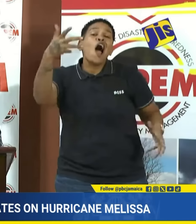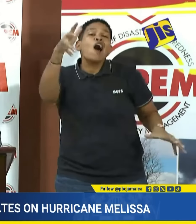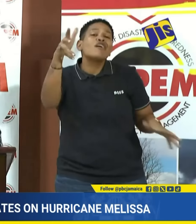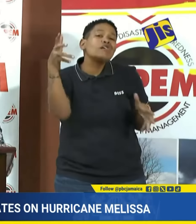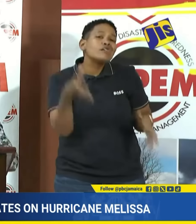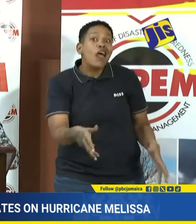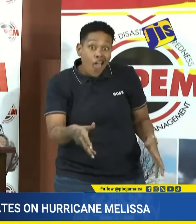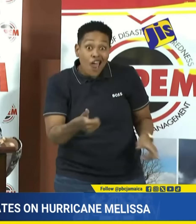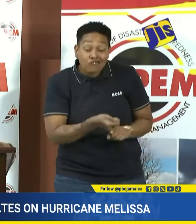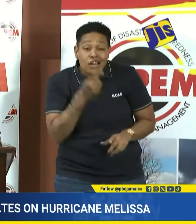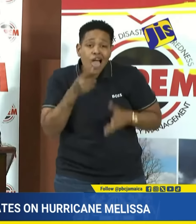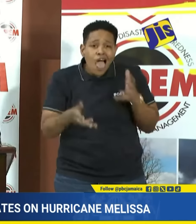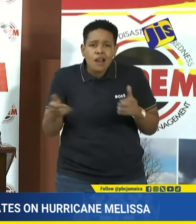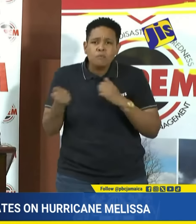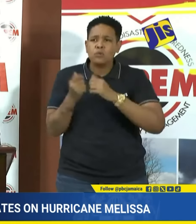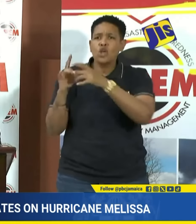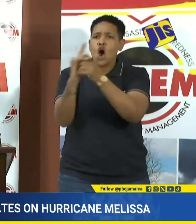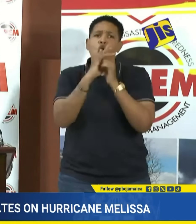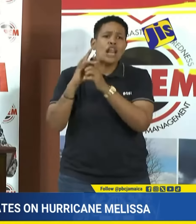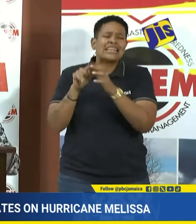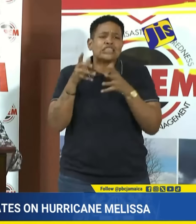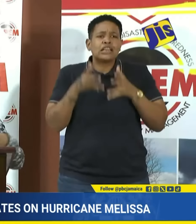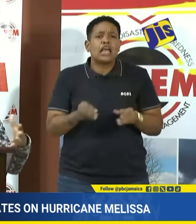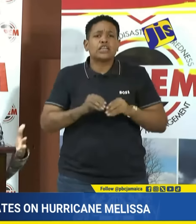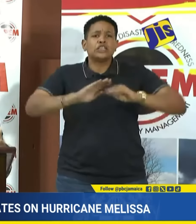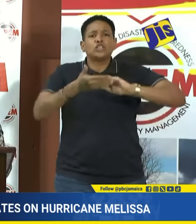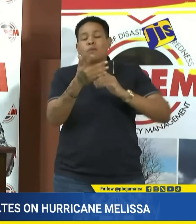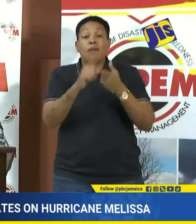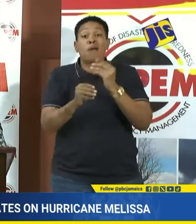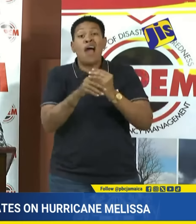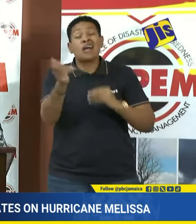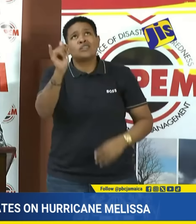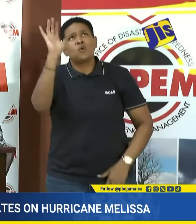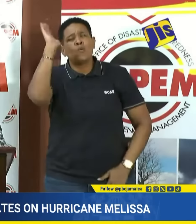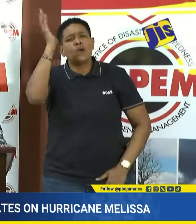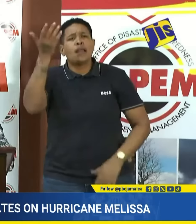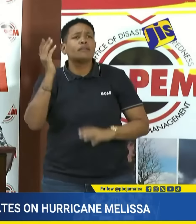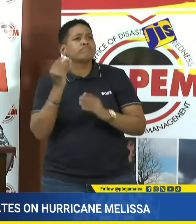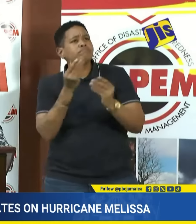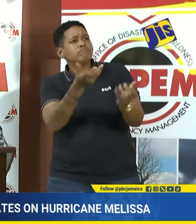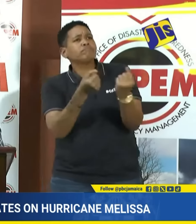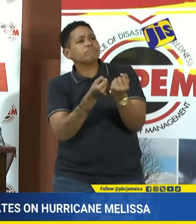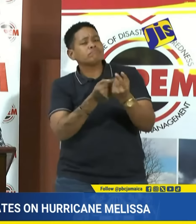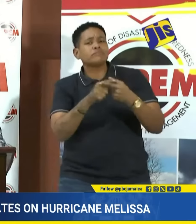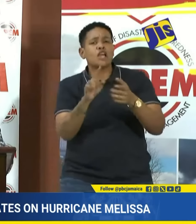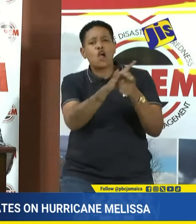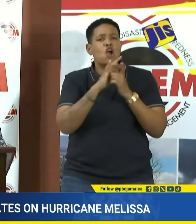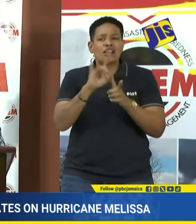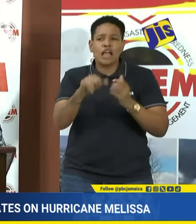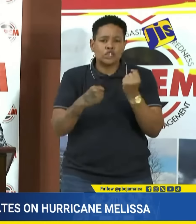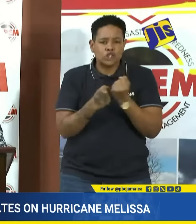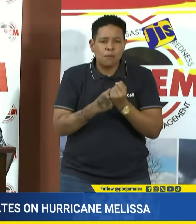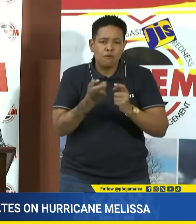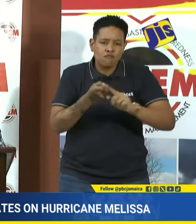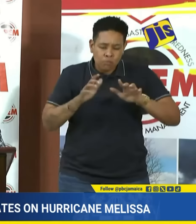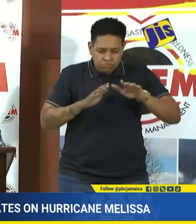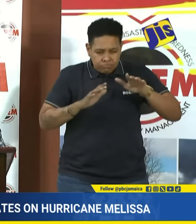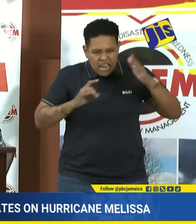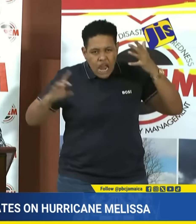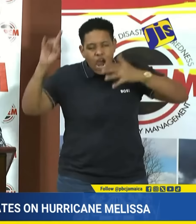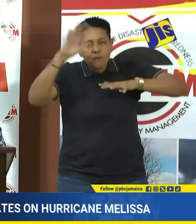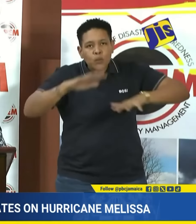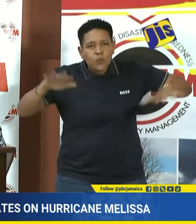already here helping with the coordination here in Jamaica, and will be lending support and coordinating that support from across